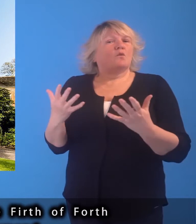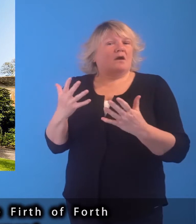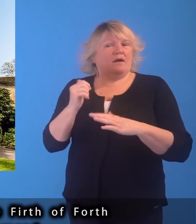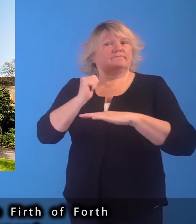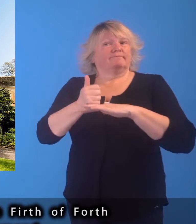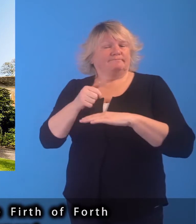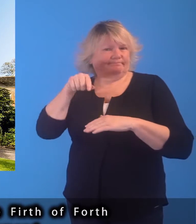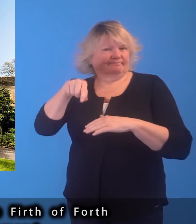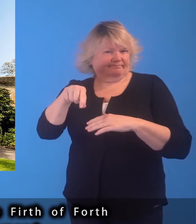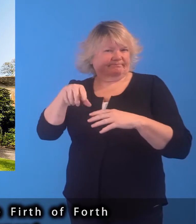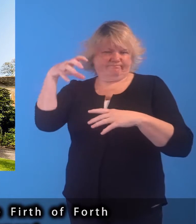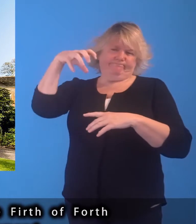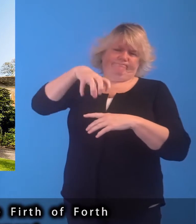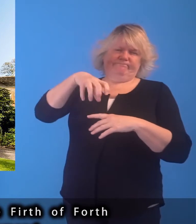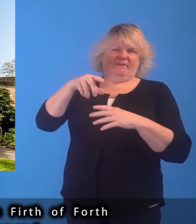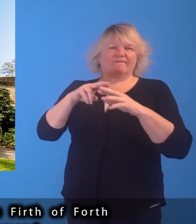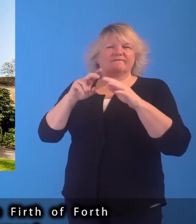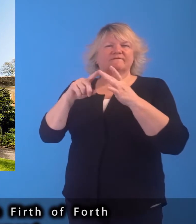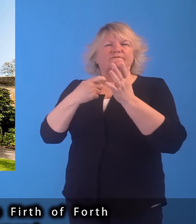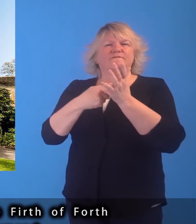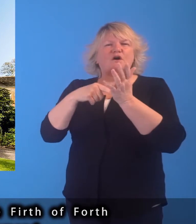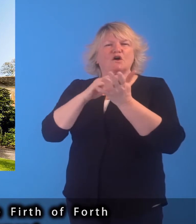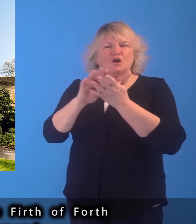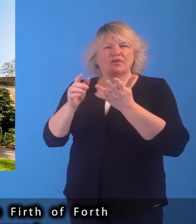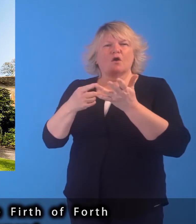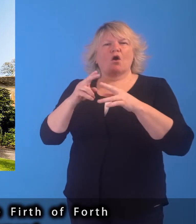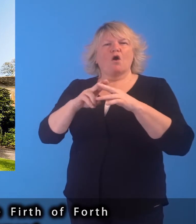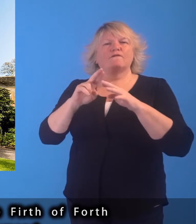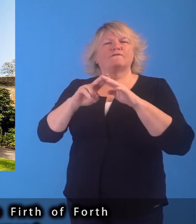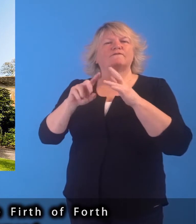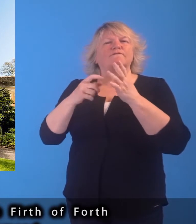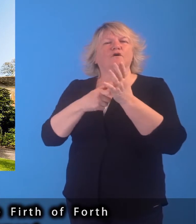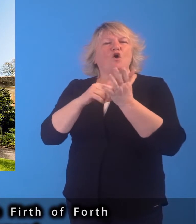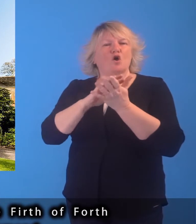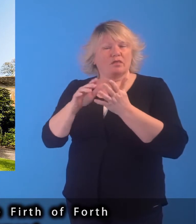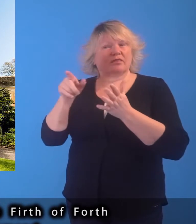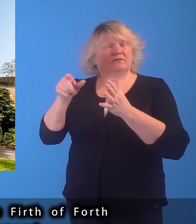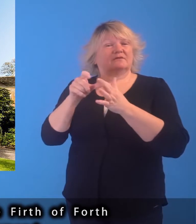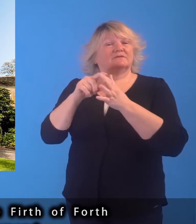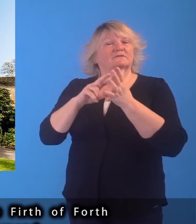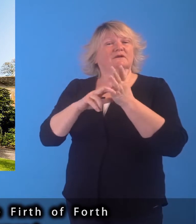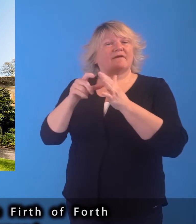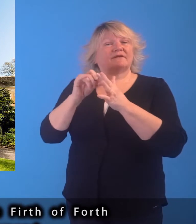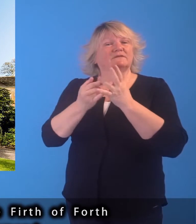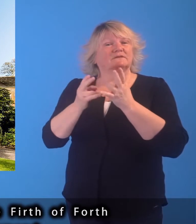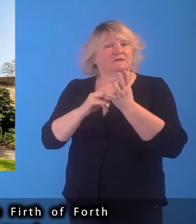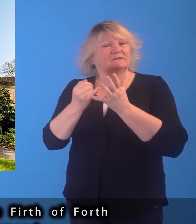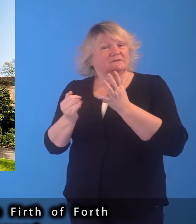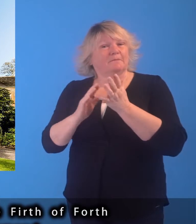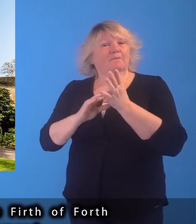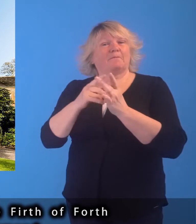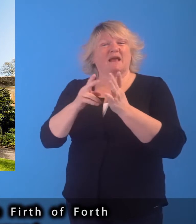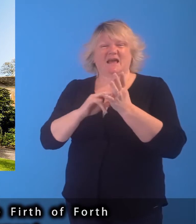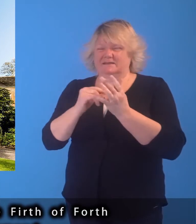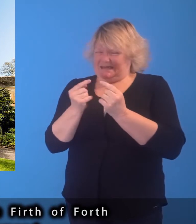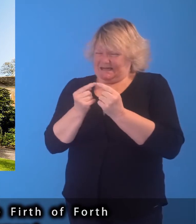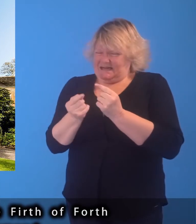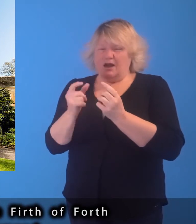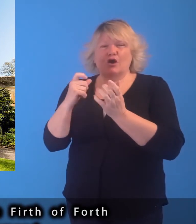Lauriston Castle is situated beside the Firth of Forth at Davidson's Mains, near Cramond.